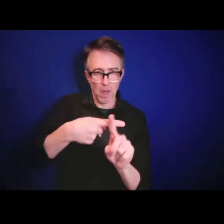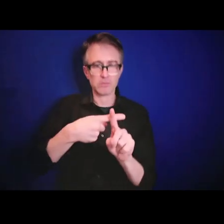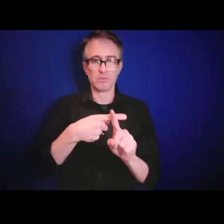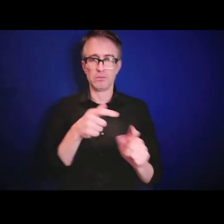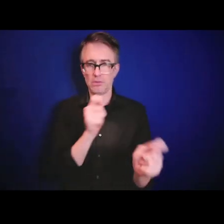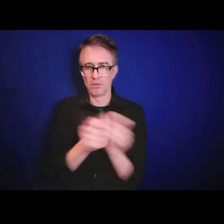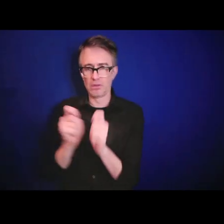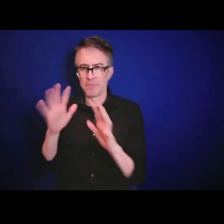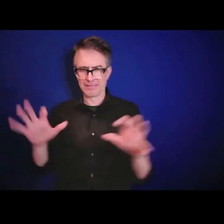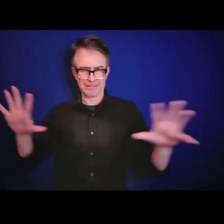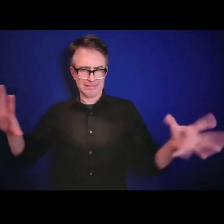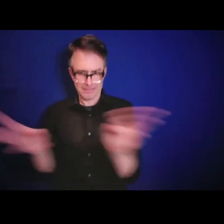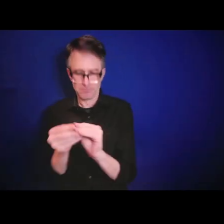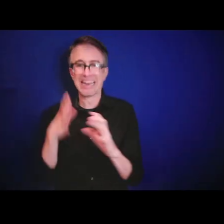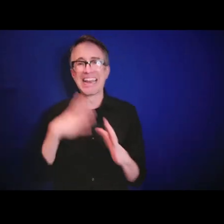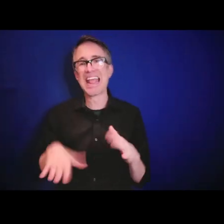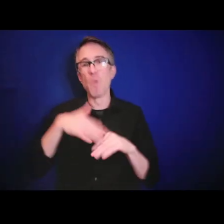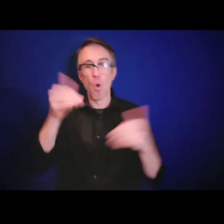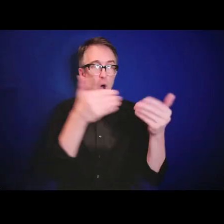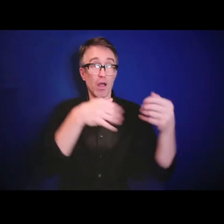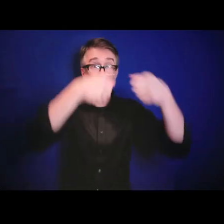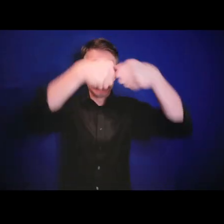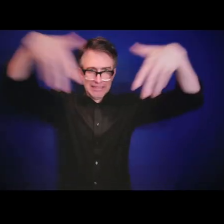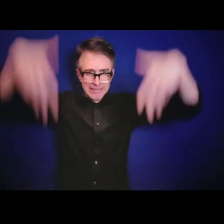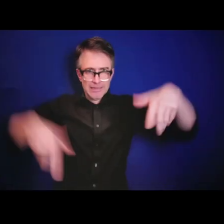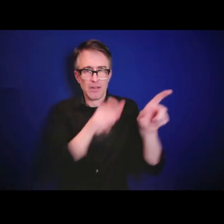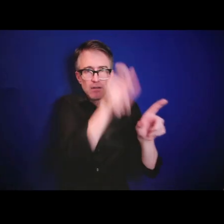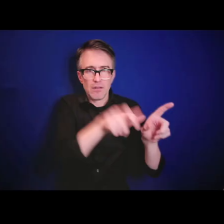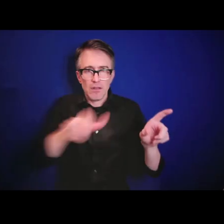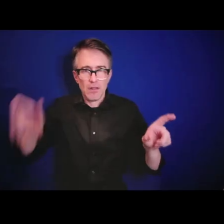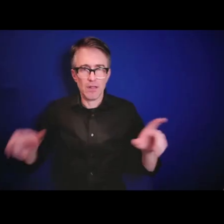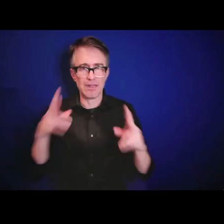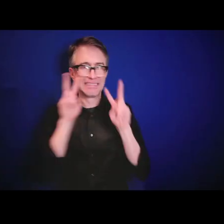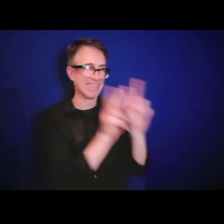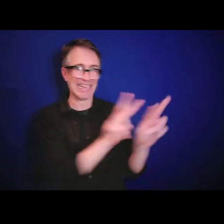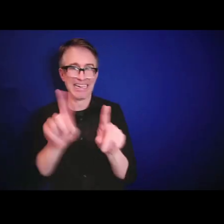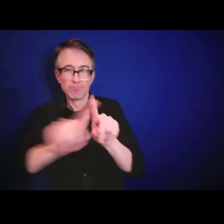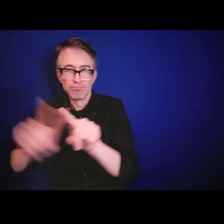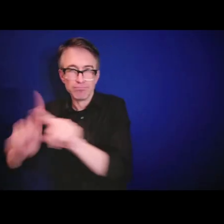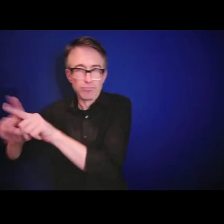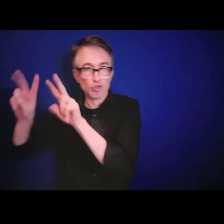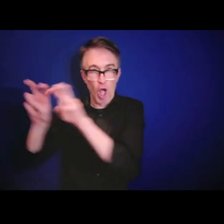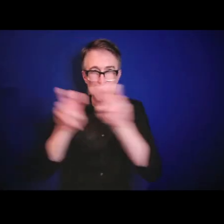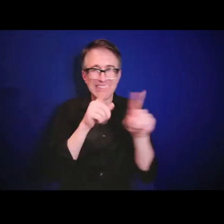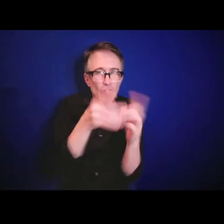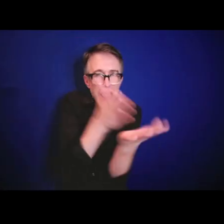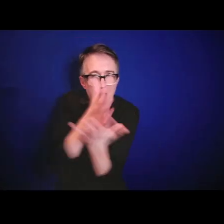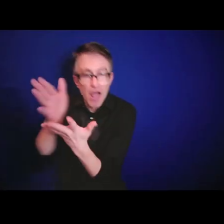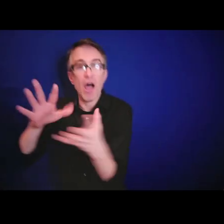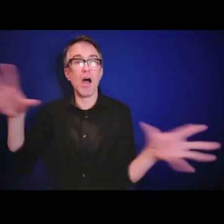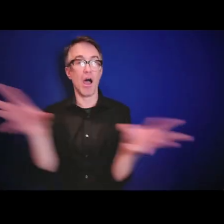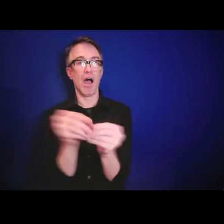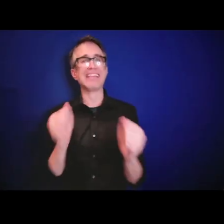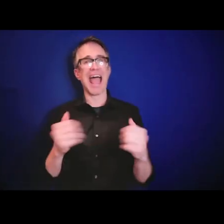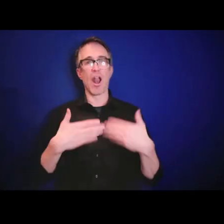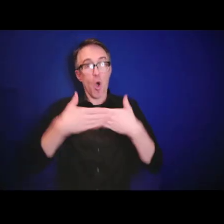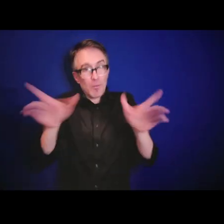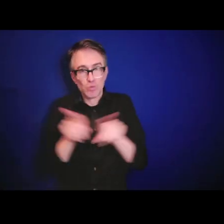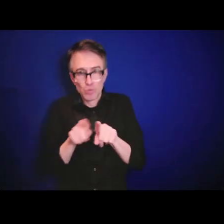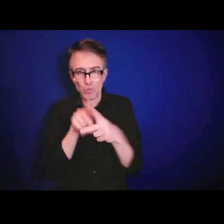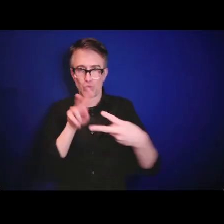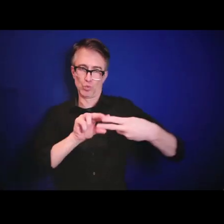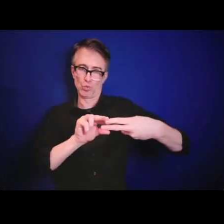made publicly available. Thank you, Kate. And I think there is one more question for you specifically, Kate, on